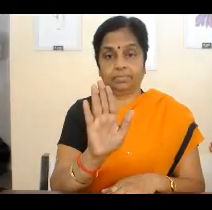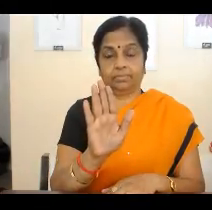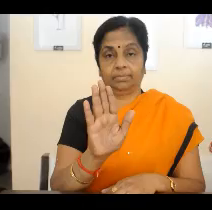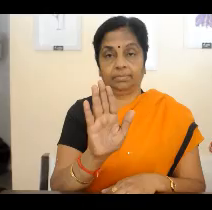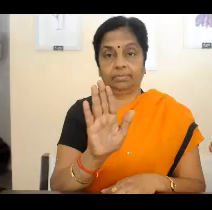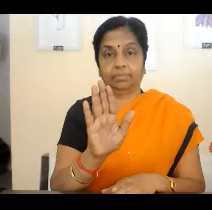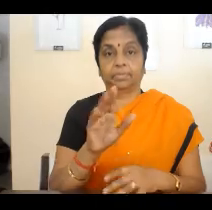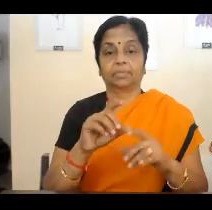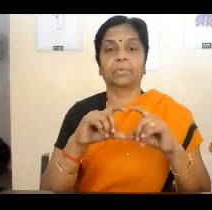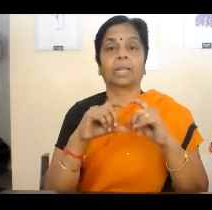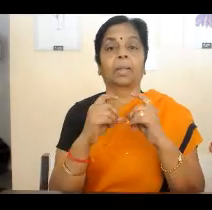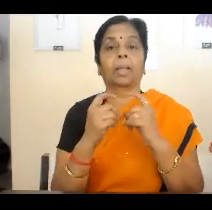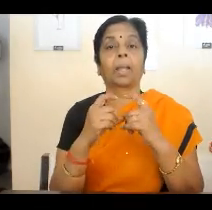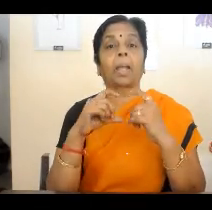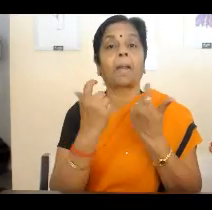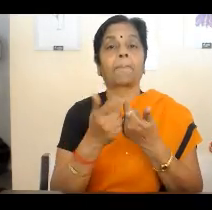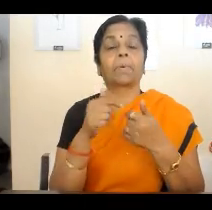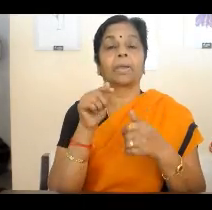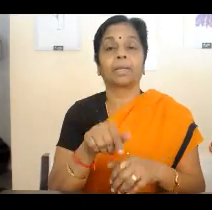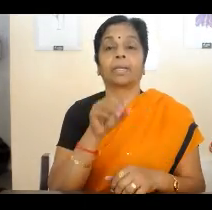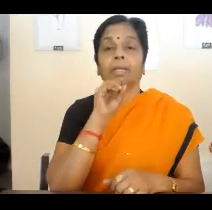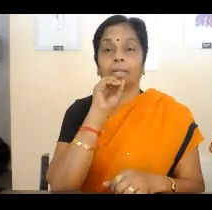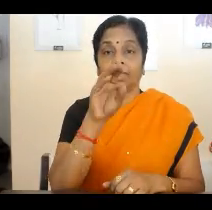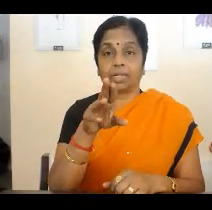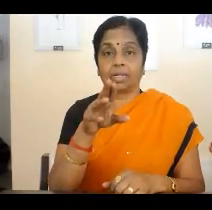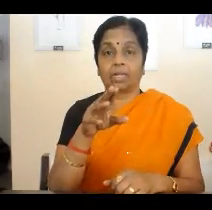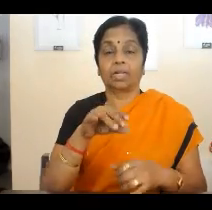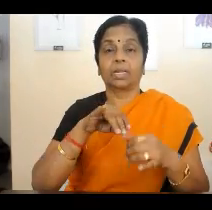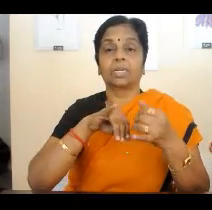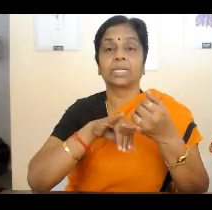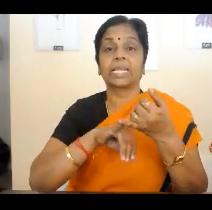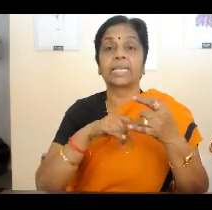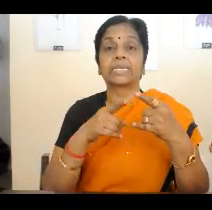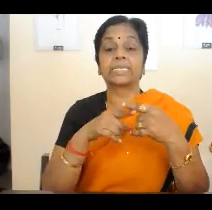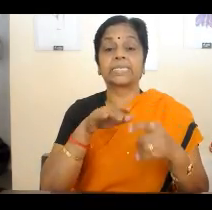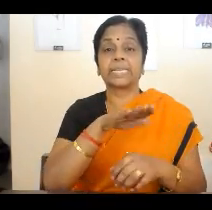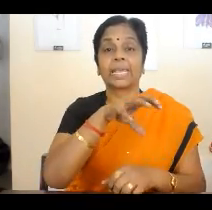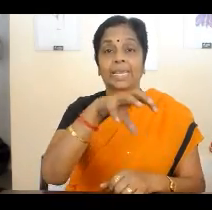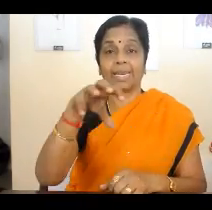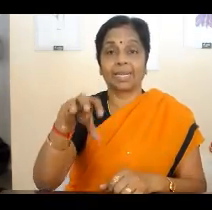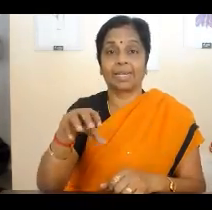The committee suggests that a state fund should also be available.